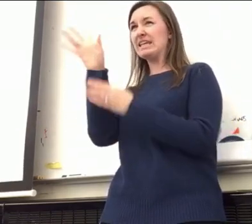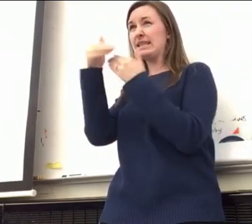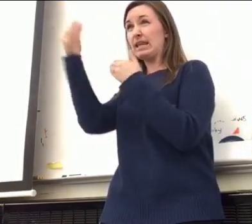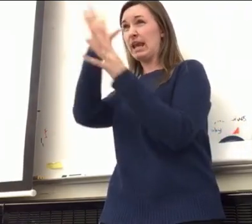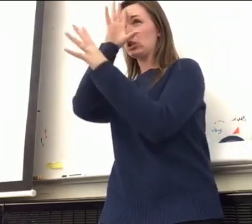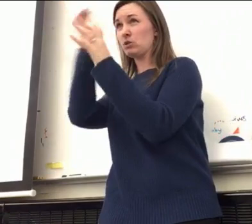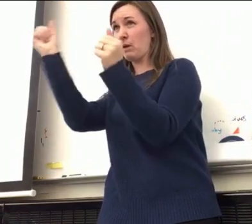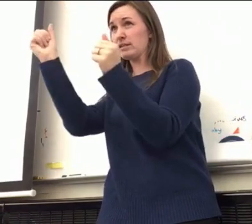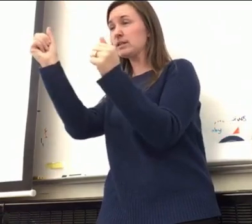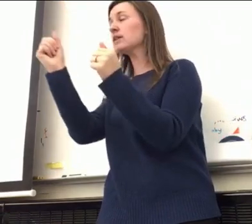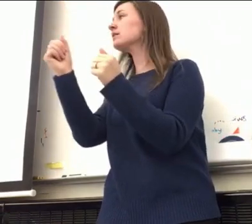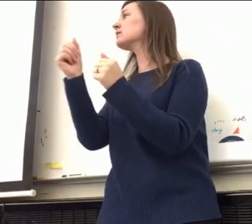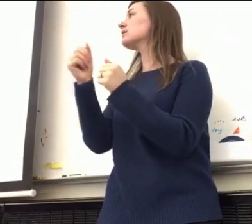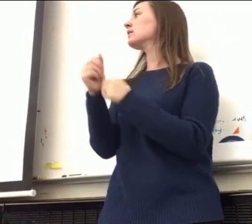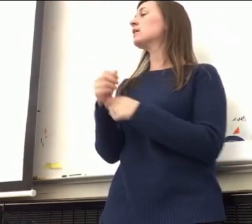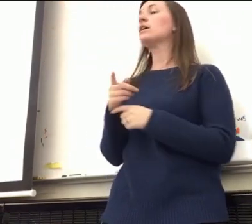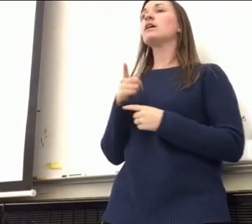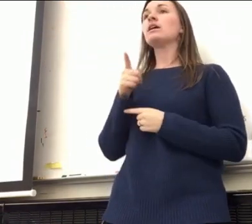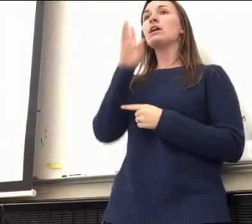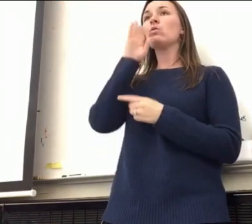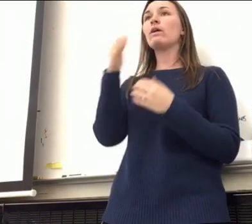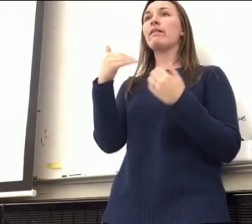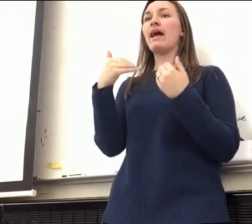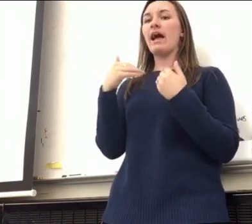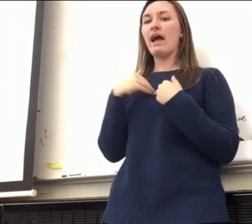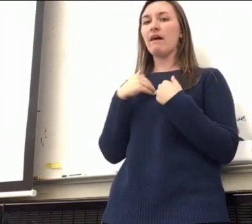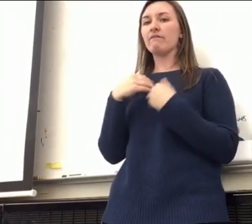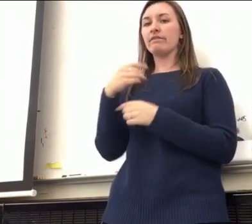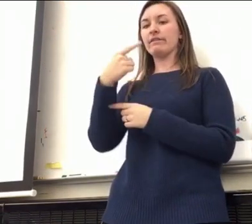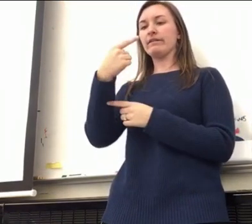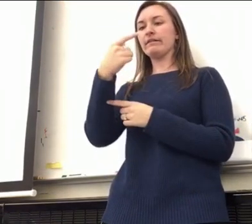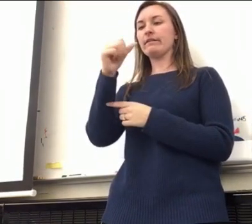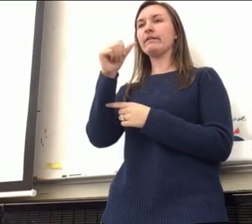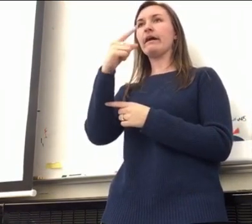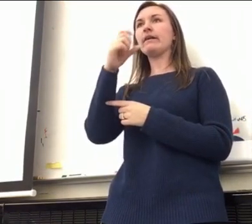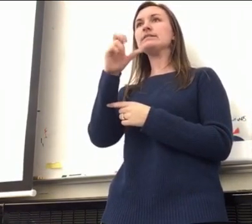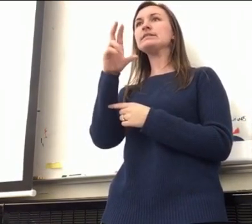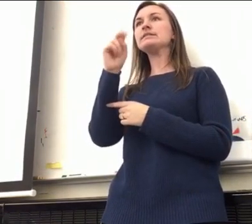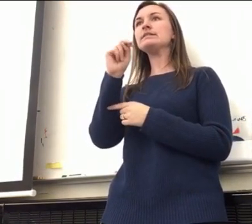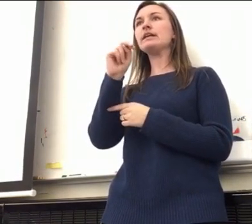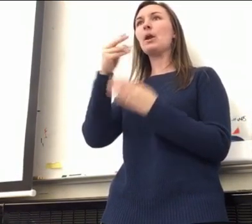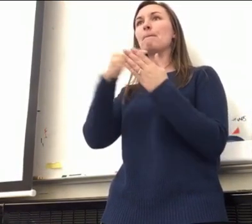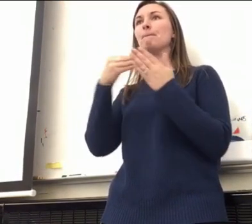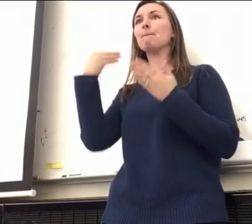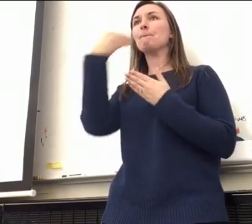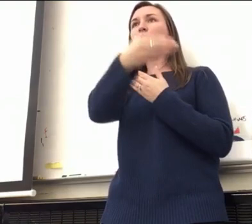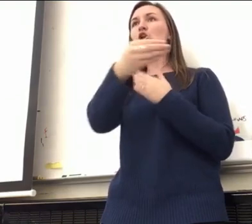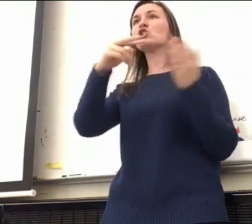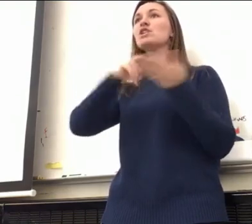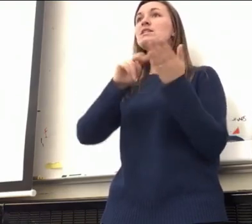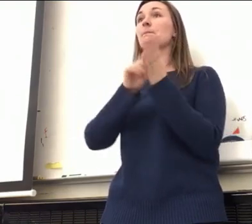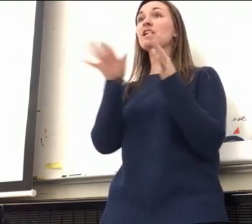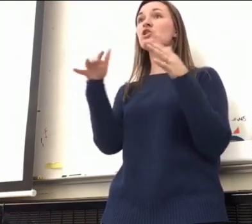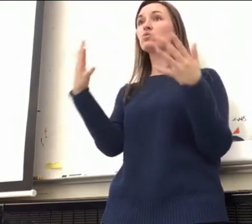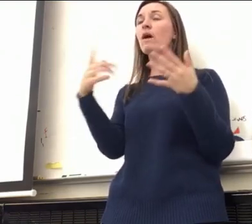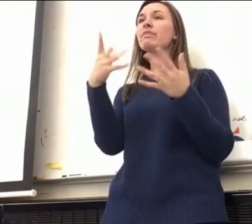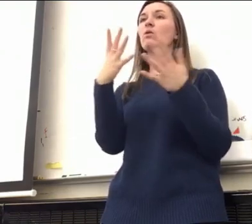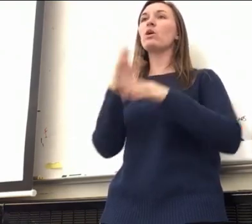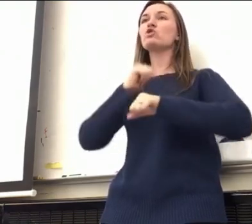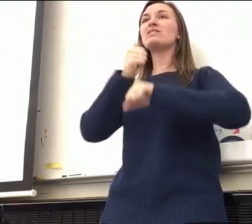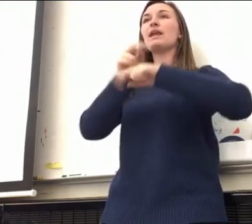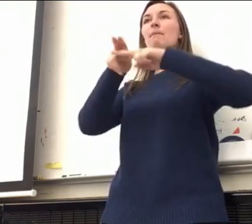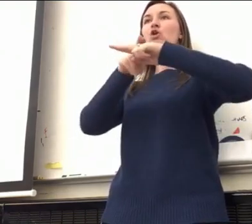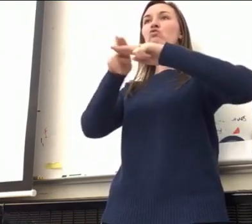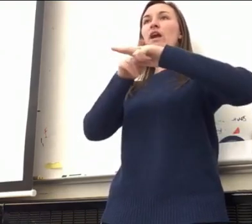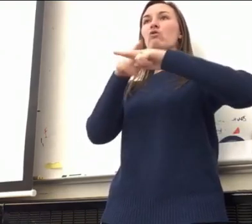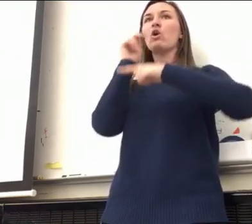have Gadsden over here complete what is known as the Gadsden Purchase. This is because they wanted to create a transcontinental railroad to get across the